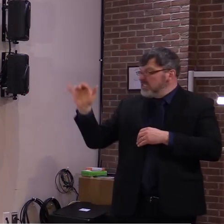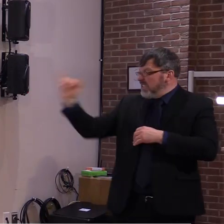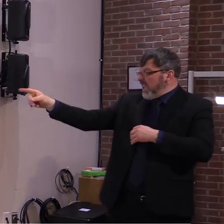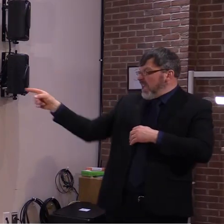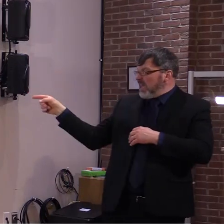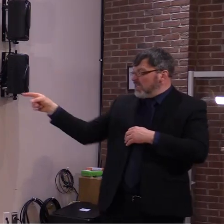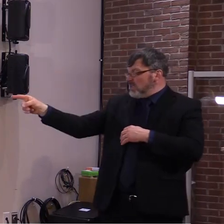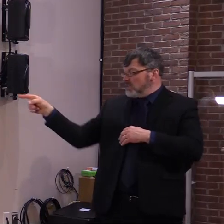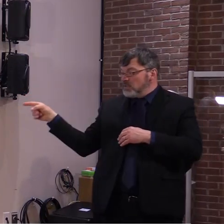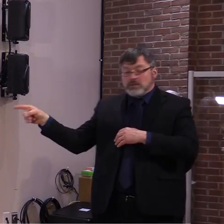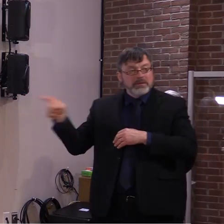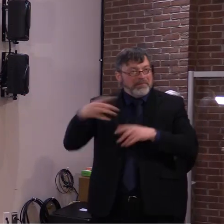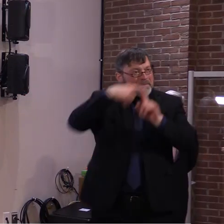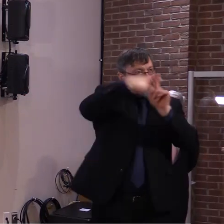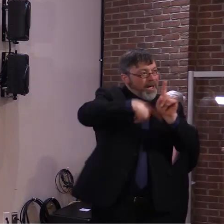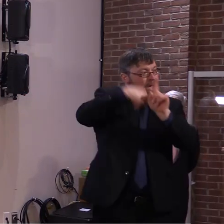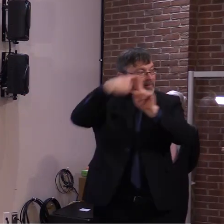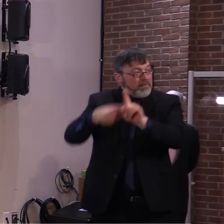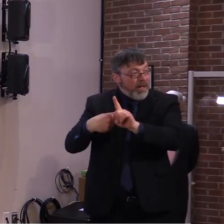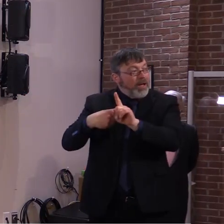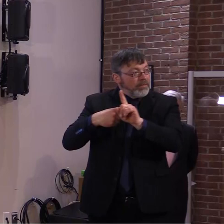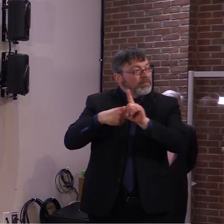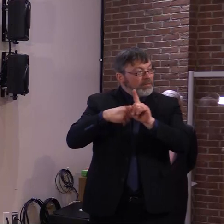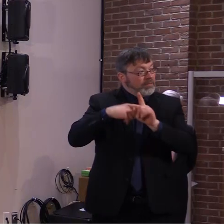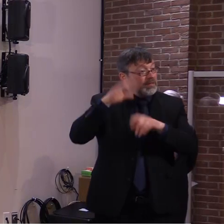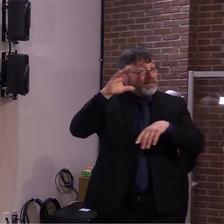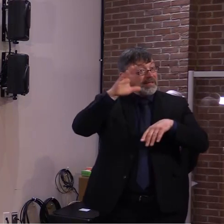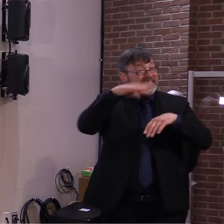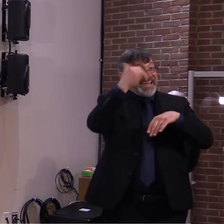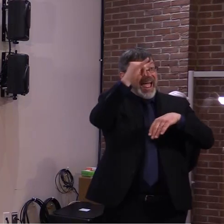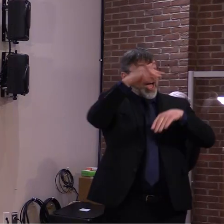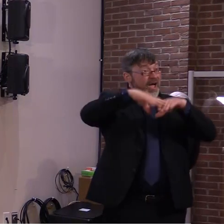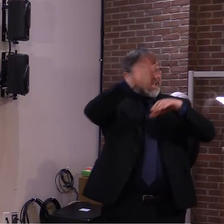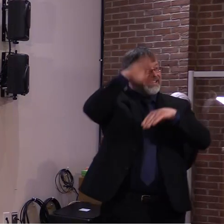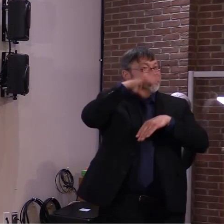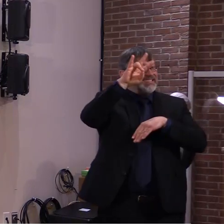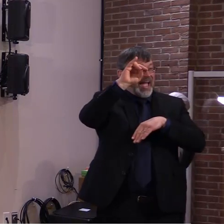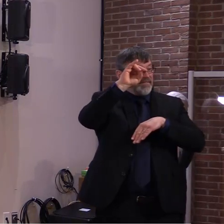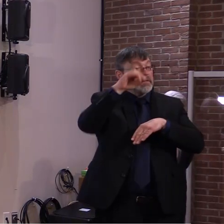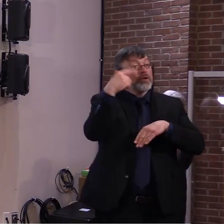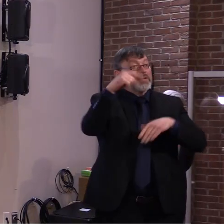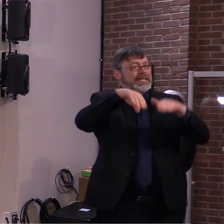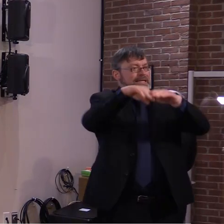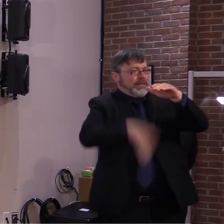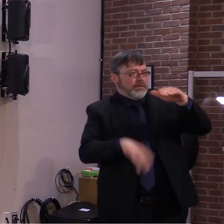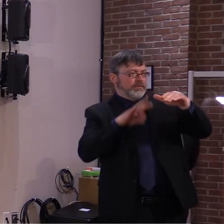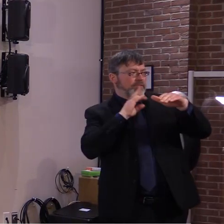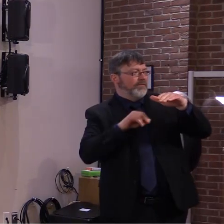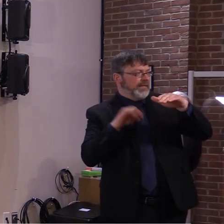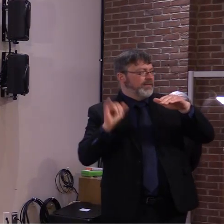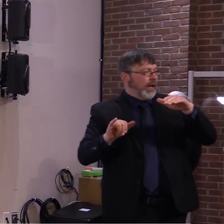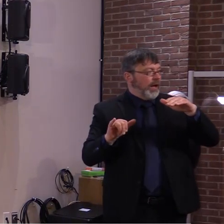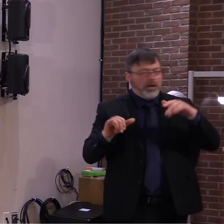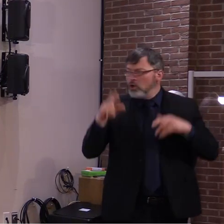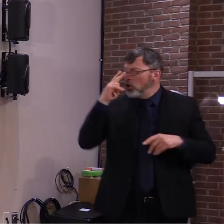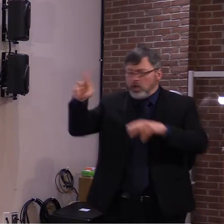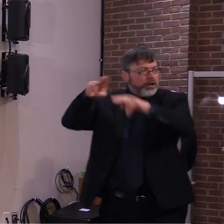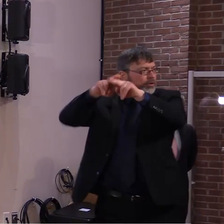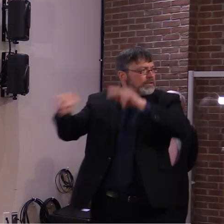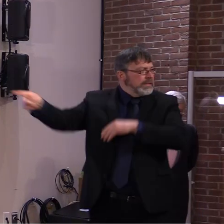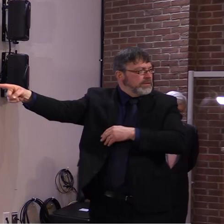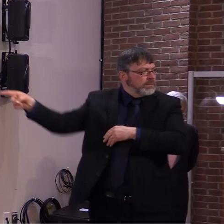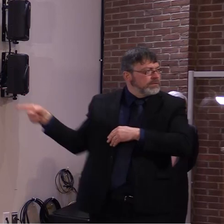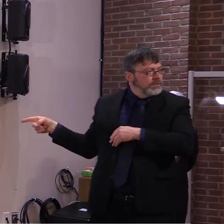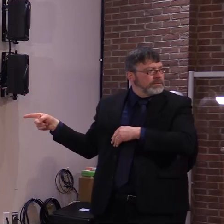Vermonter before they could have been vaccinated, the more cases in an age range there are, the more